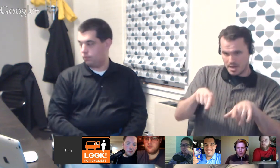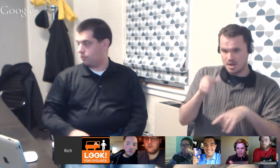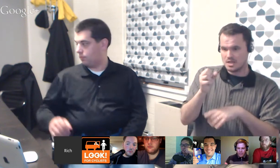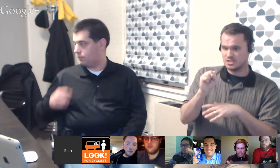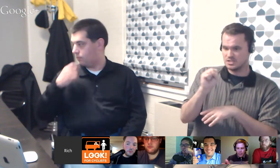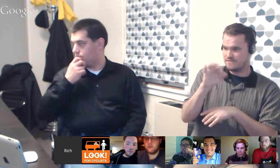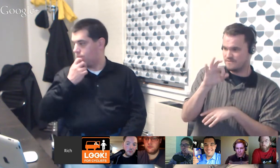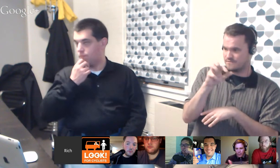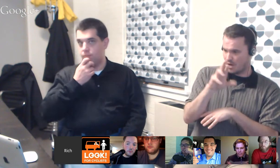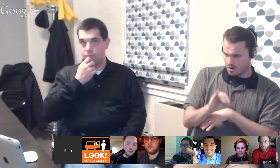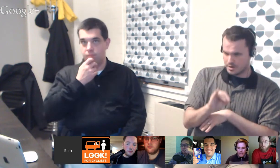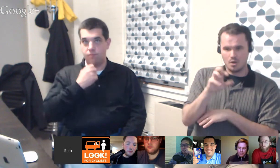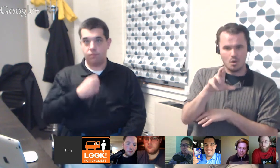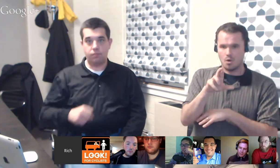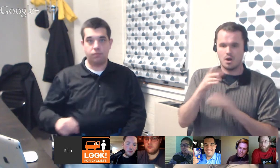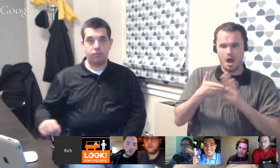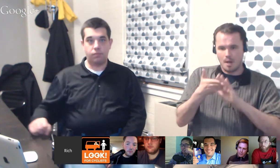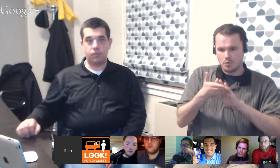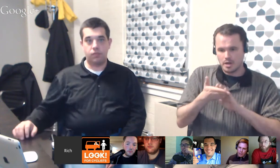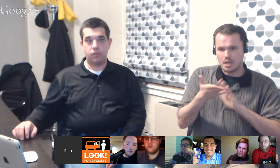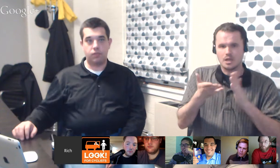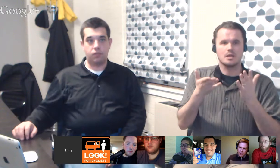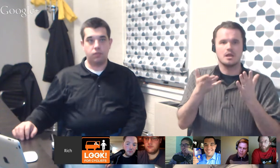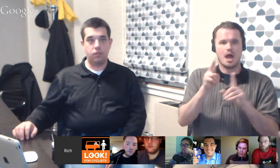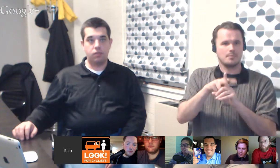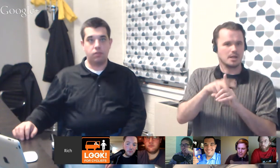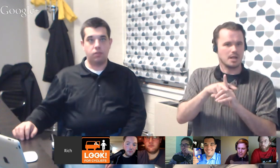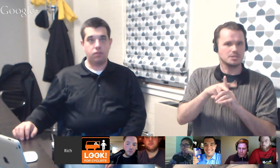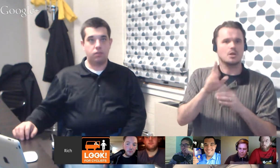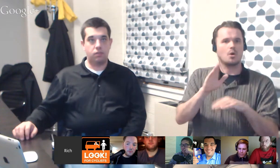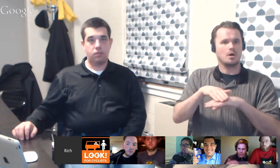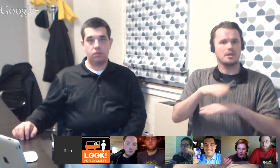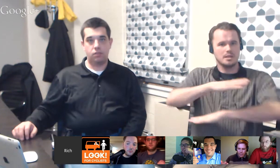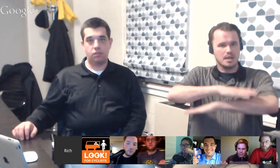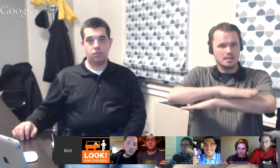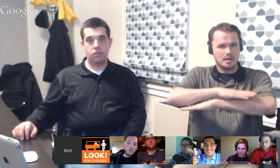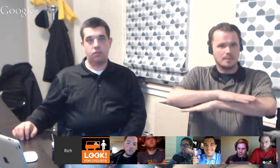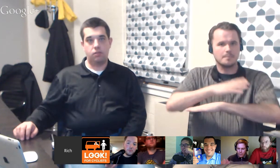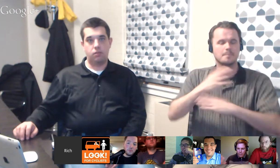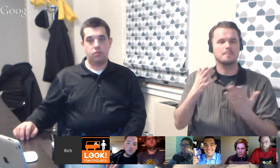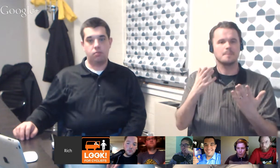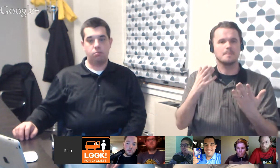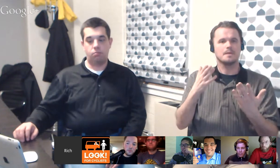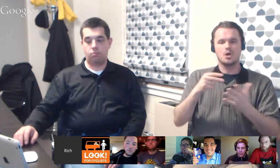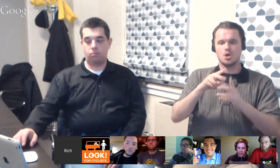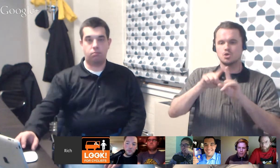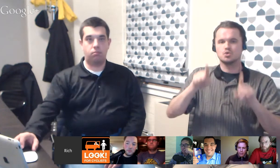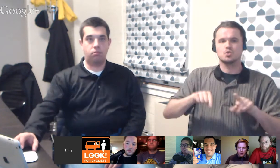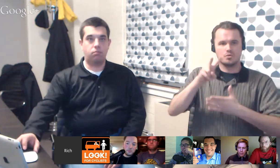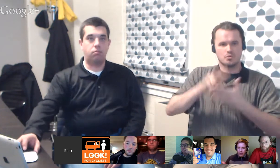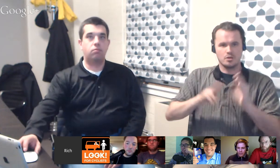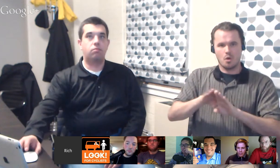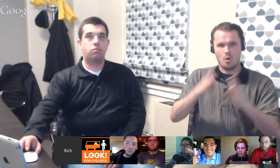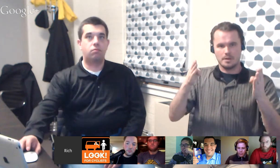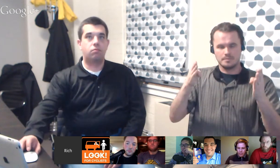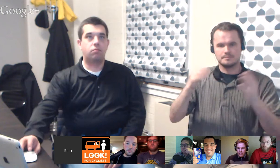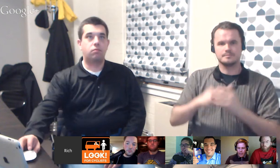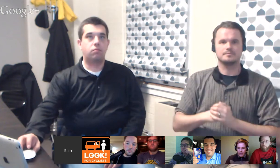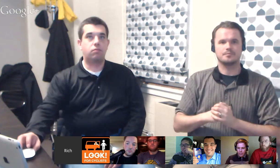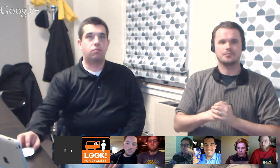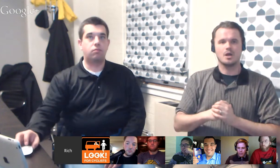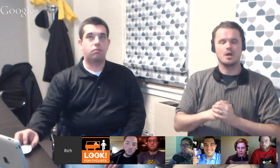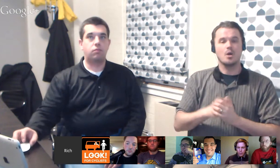or even just operating an application on the desktop, the screen reader will open. And the first thing it will do